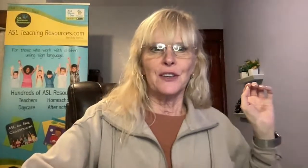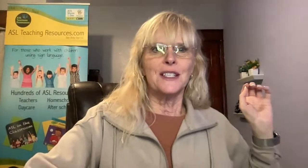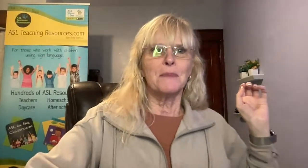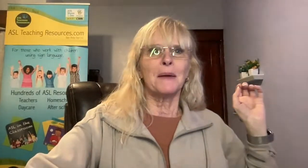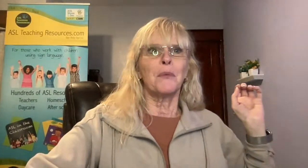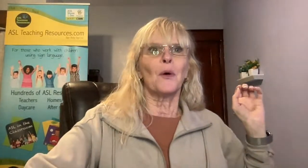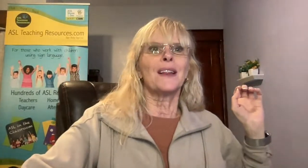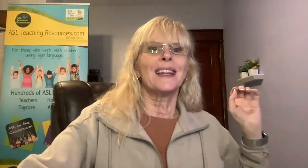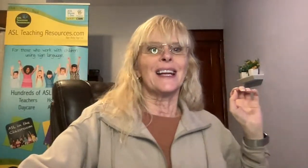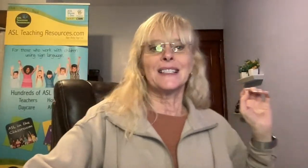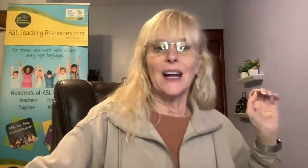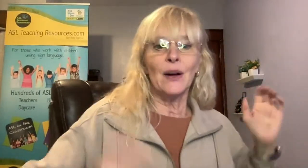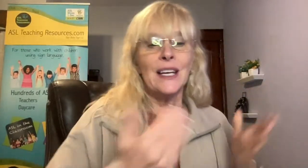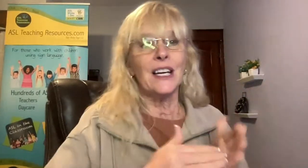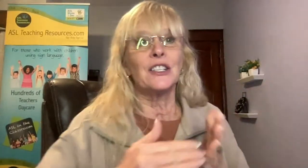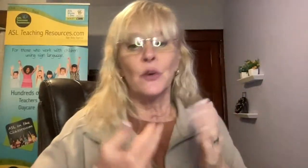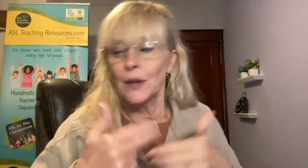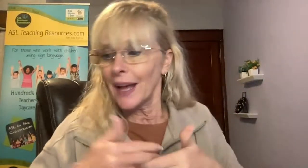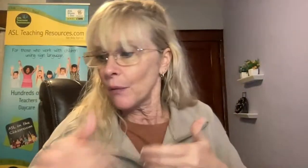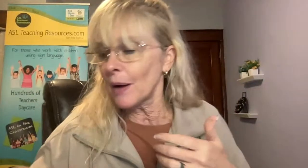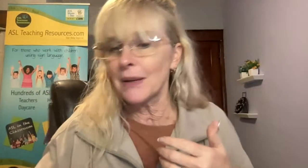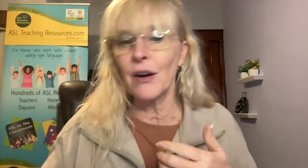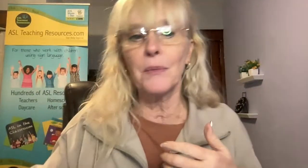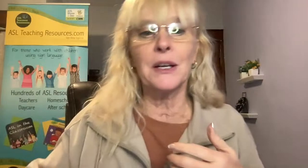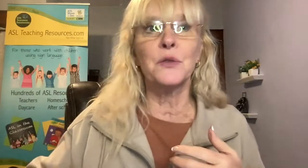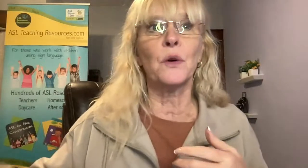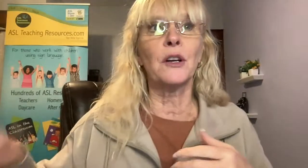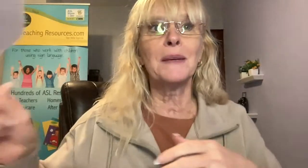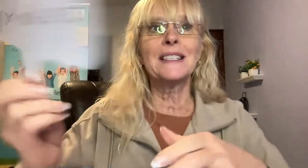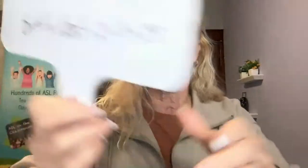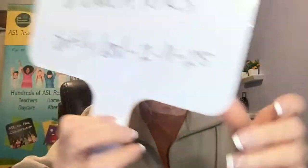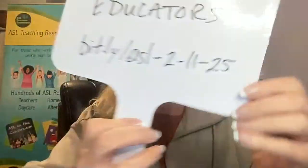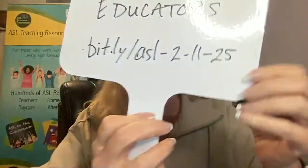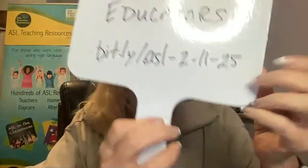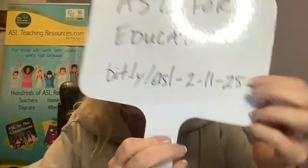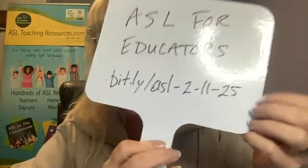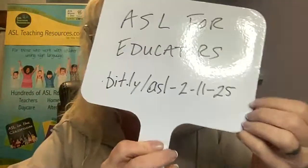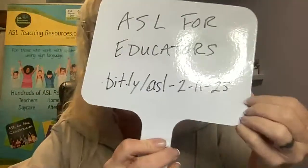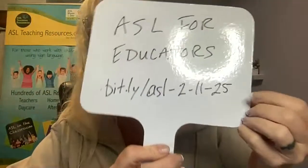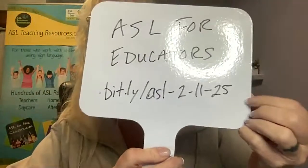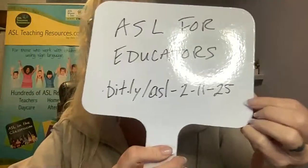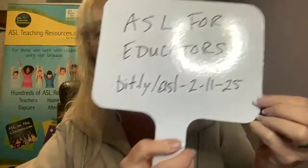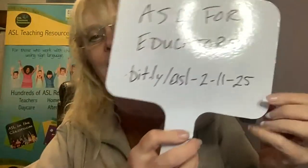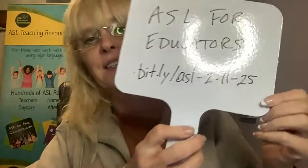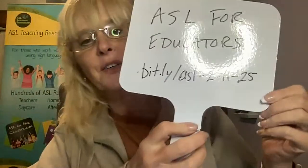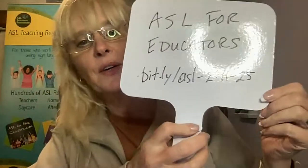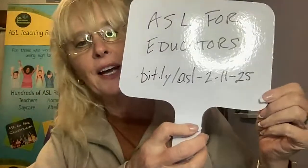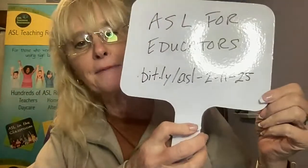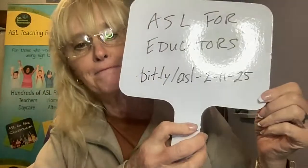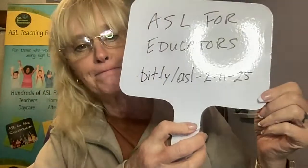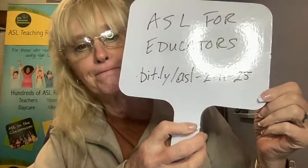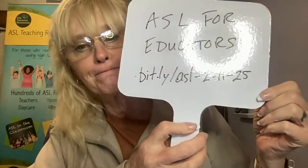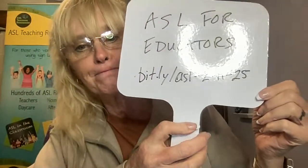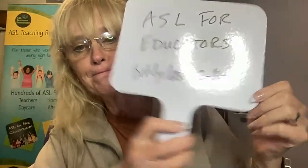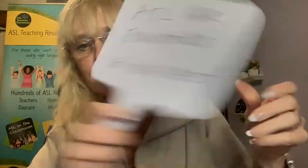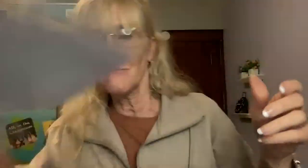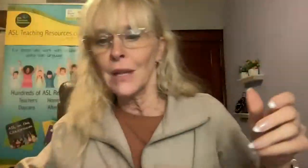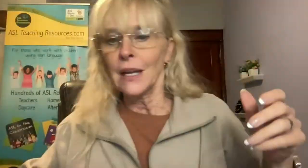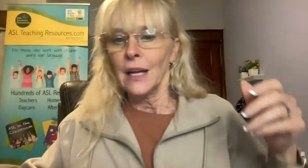some important things. Now, again, join that webinar because we're going to be diving more deeply into this. Okay.